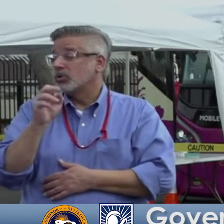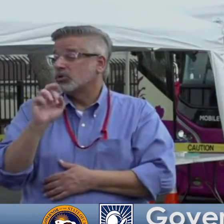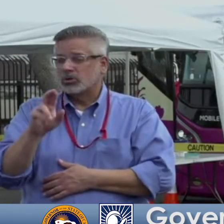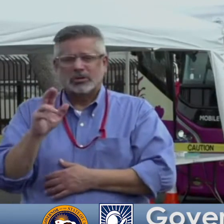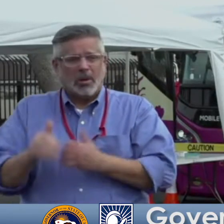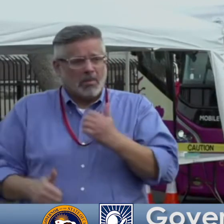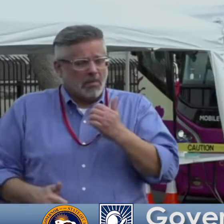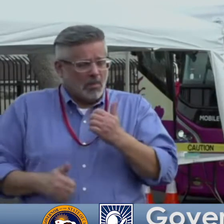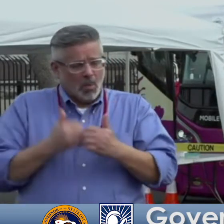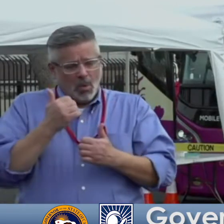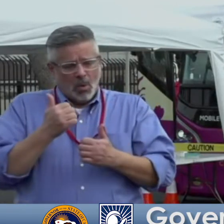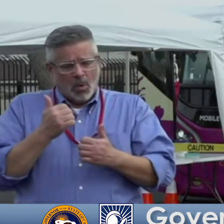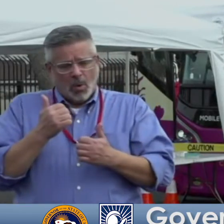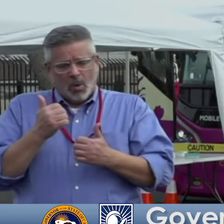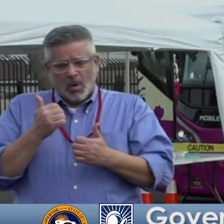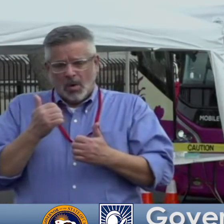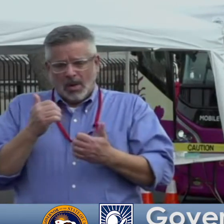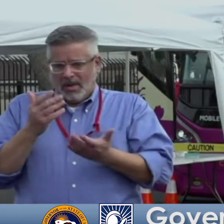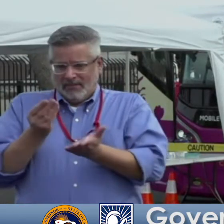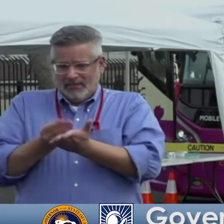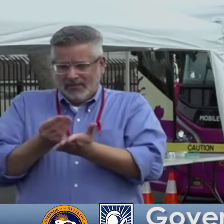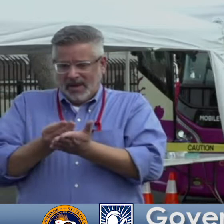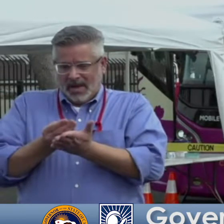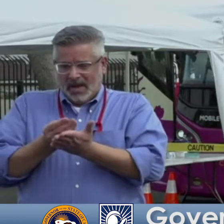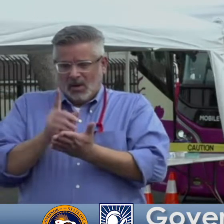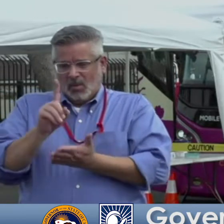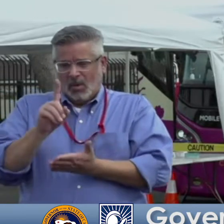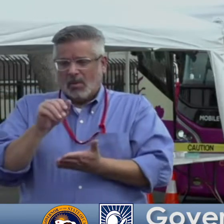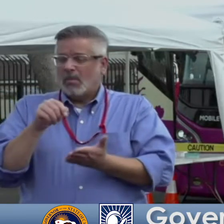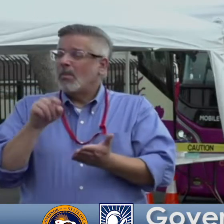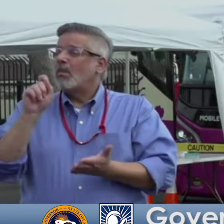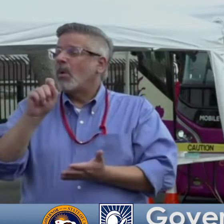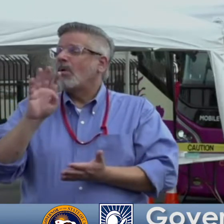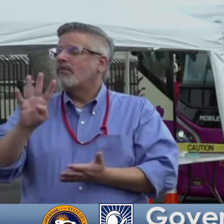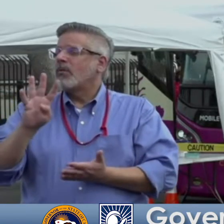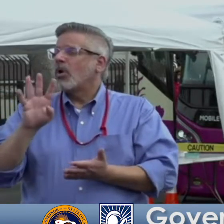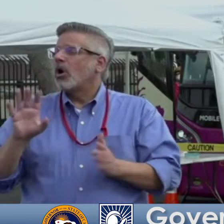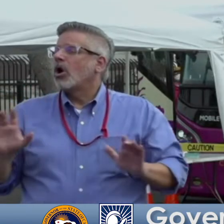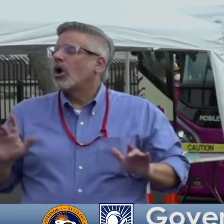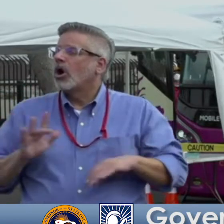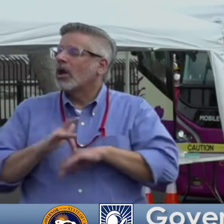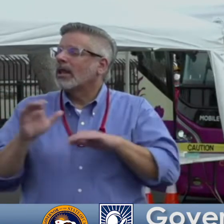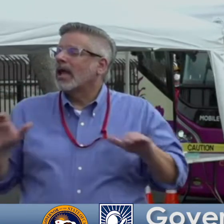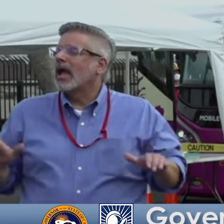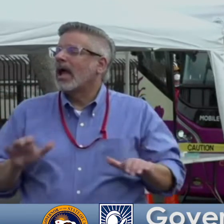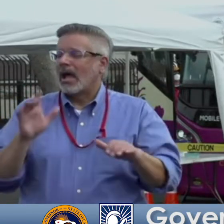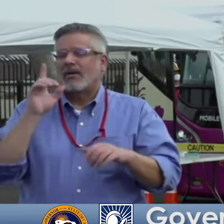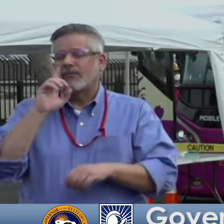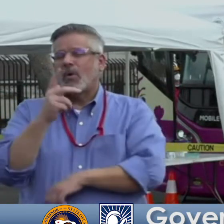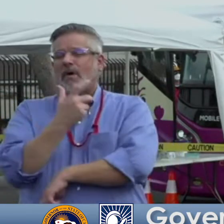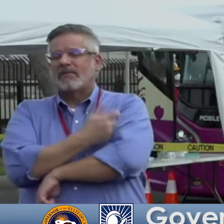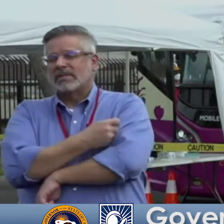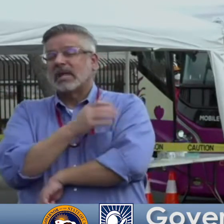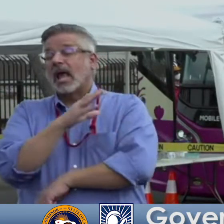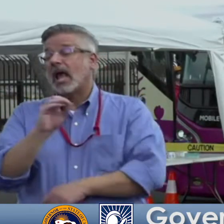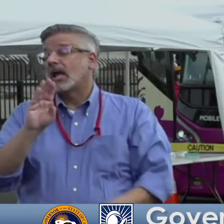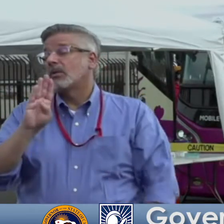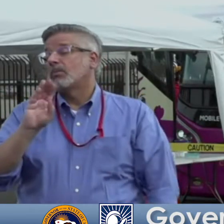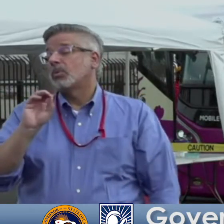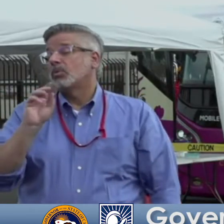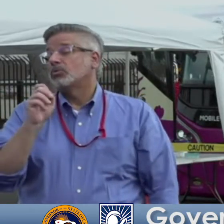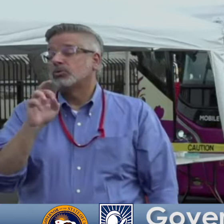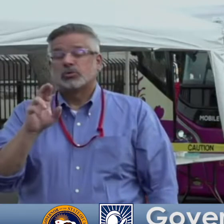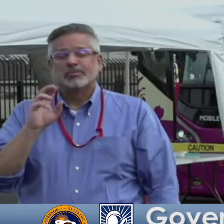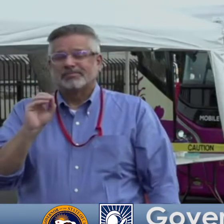majority, or rather plurality of the funding in the $1.4 billion early action is for vaccines and boosters. There's still no